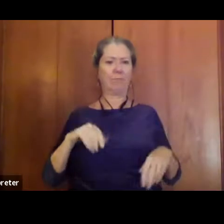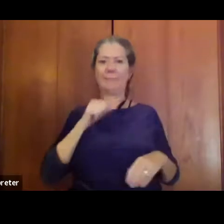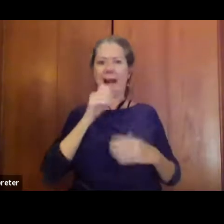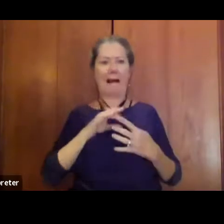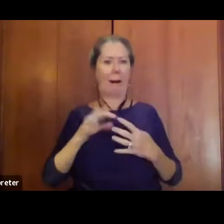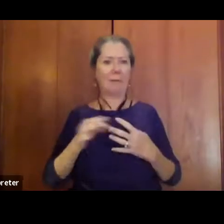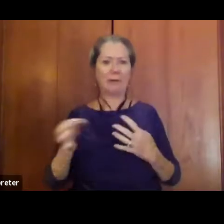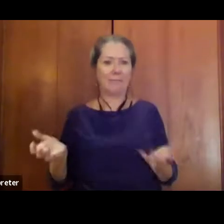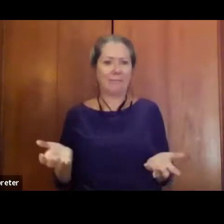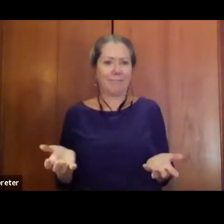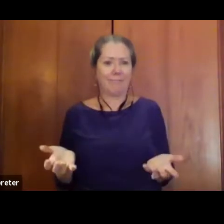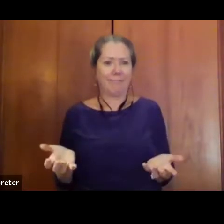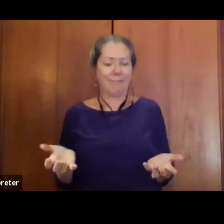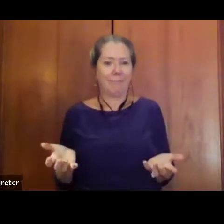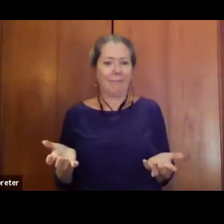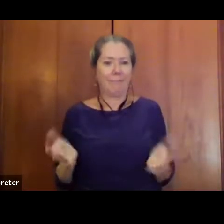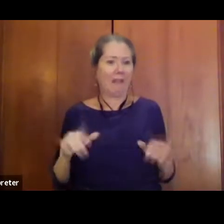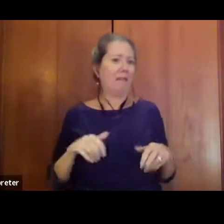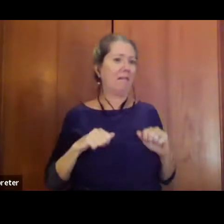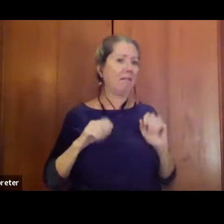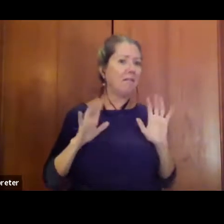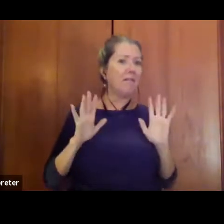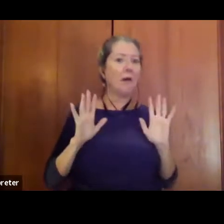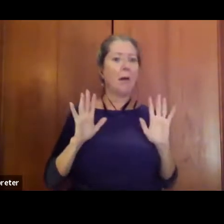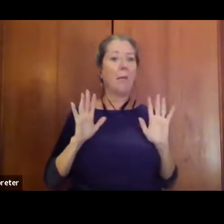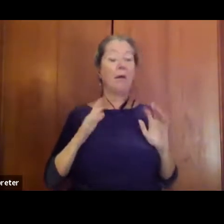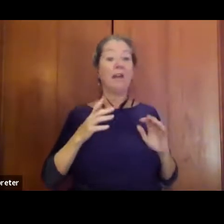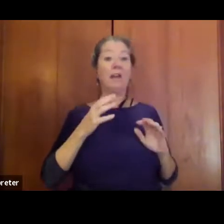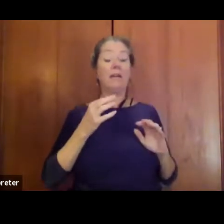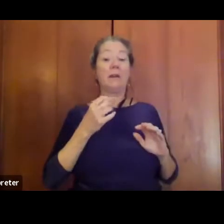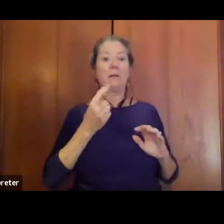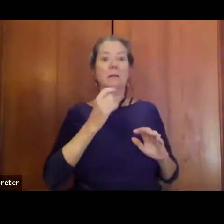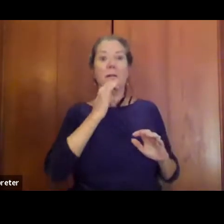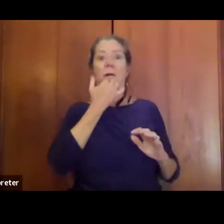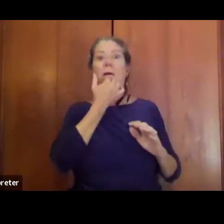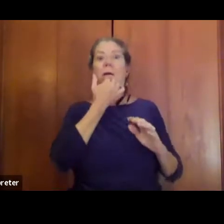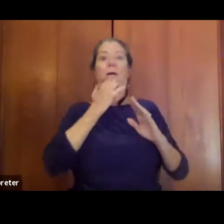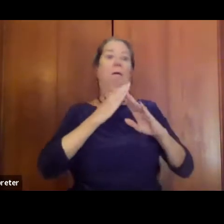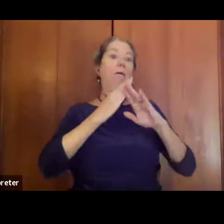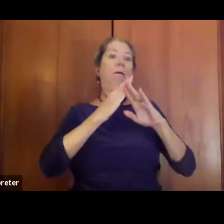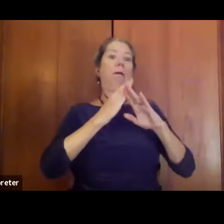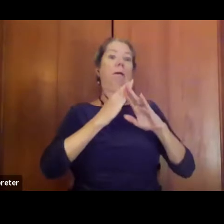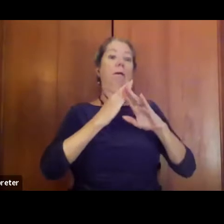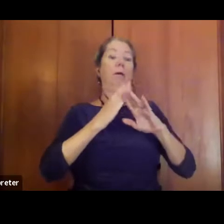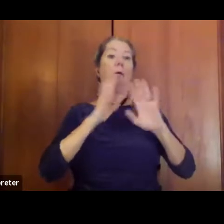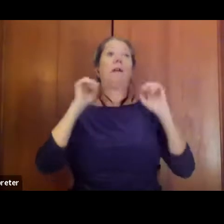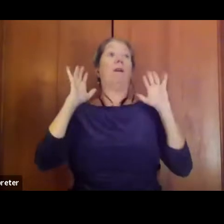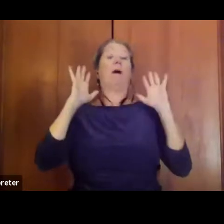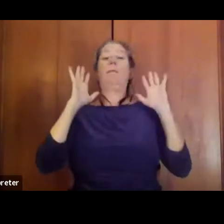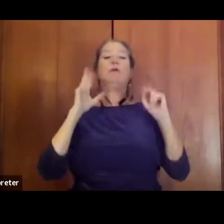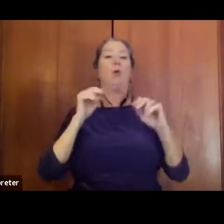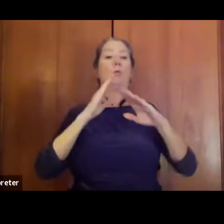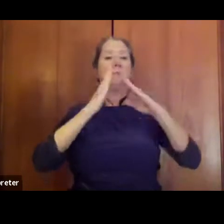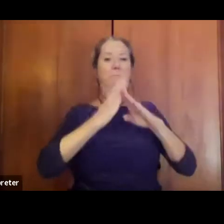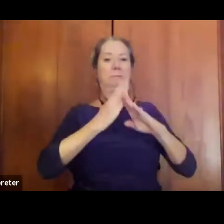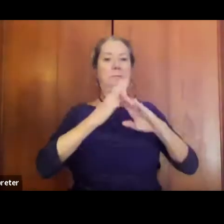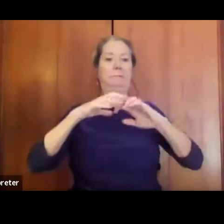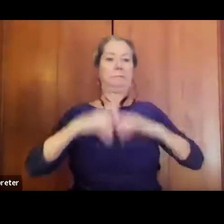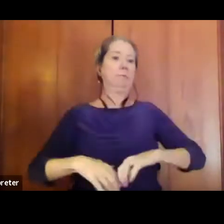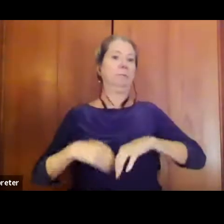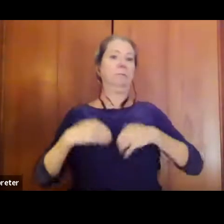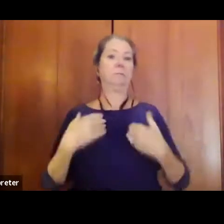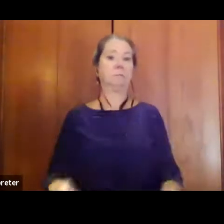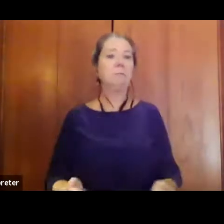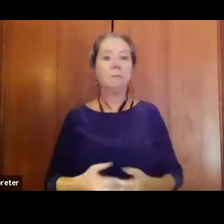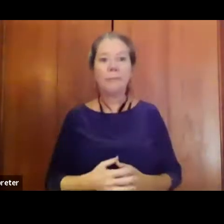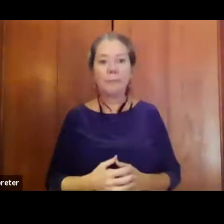We're just not going to pack it in and give up if we stumble or fall, or if we get blindsided. It's just not an option. Hope